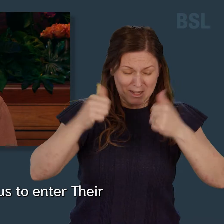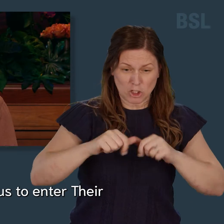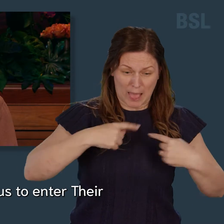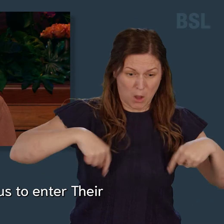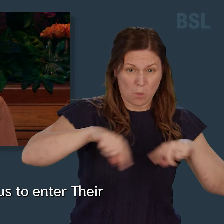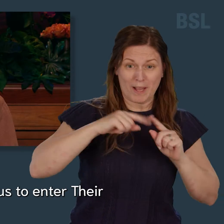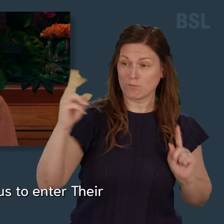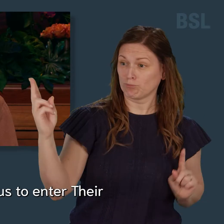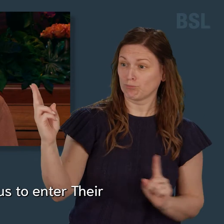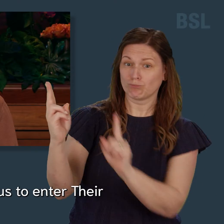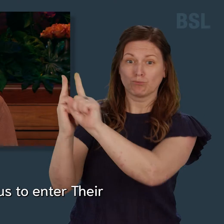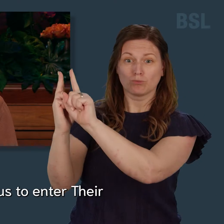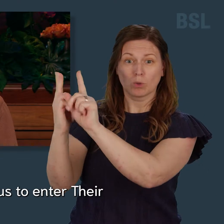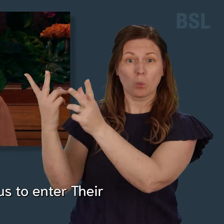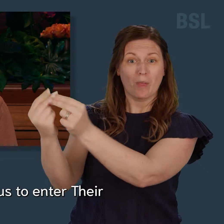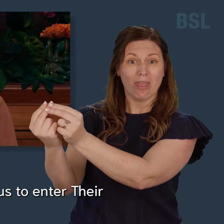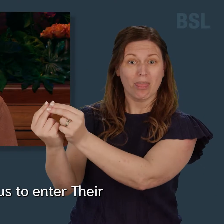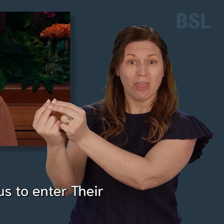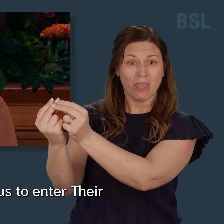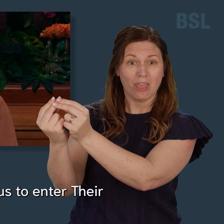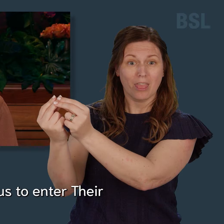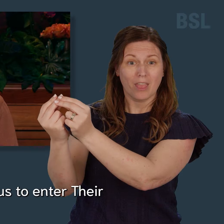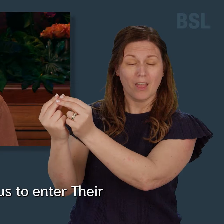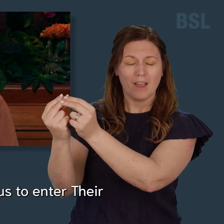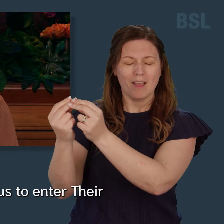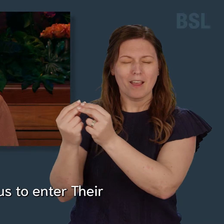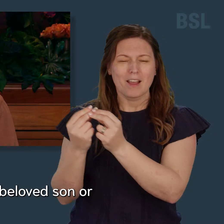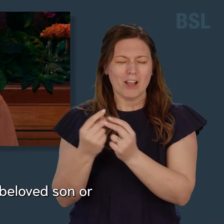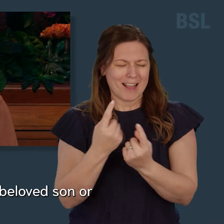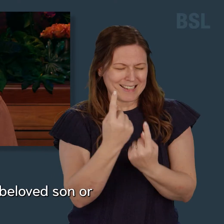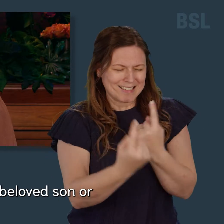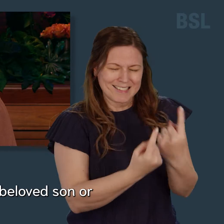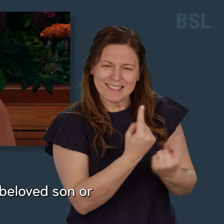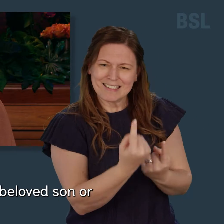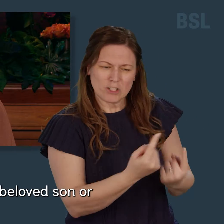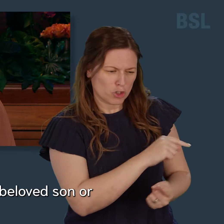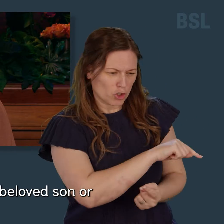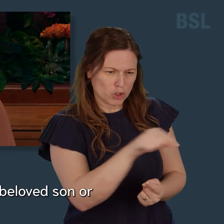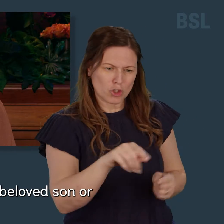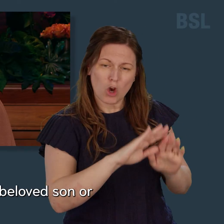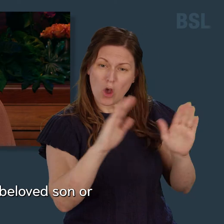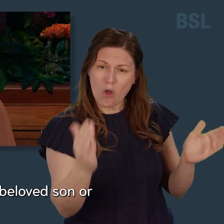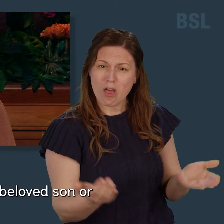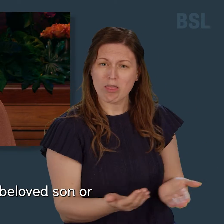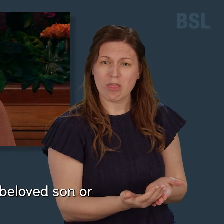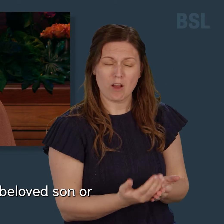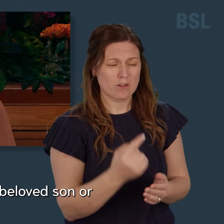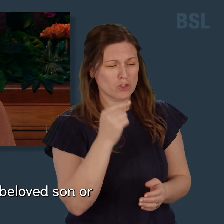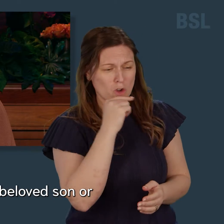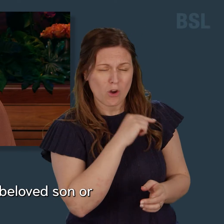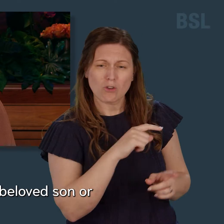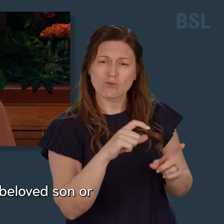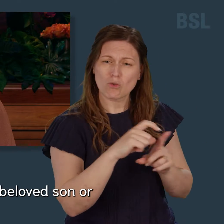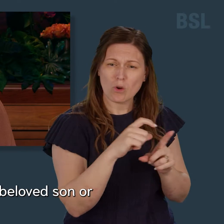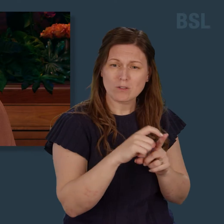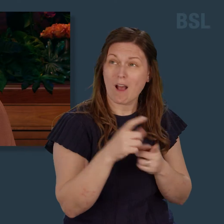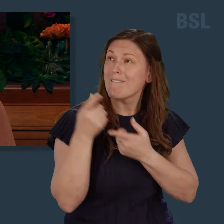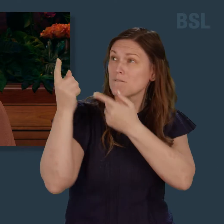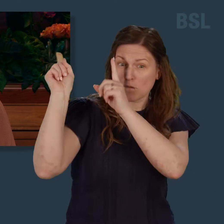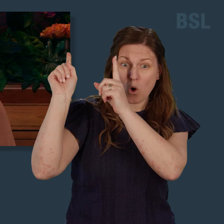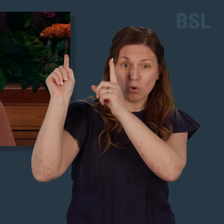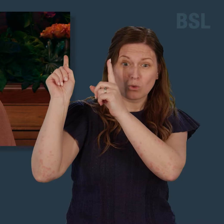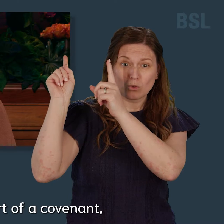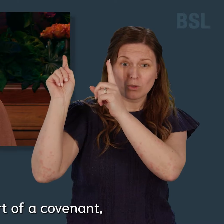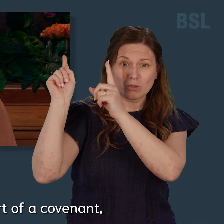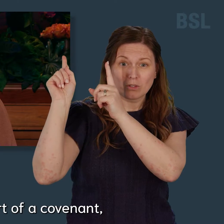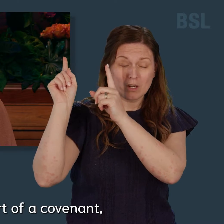eventually preparing us to enter their presence. Each person on earth is a beloved son or daughter of